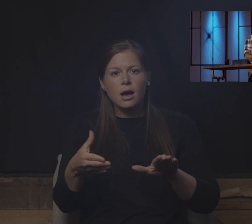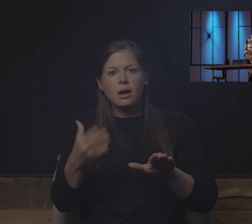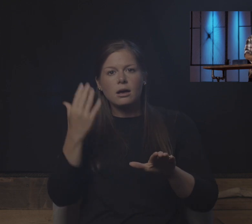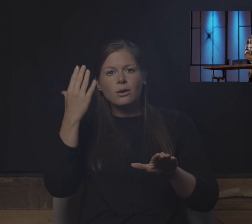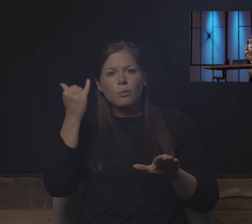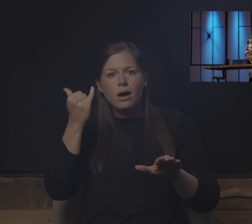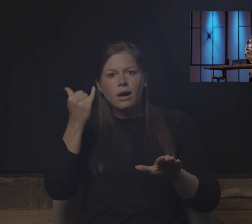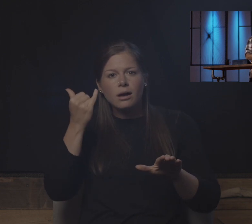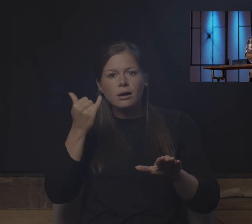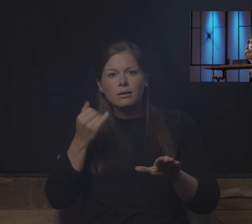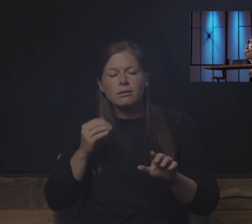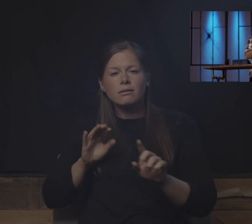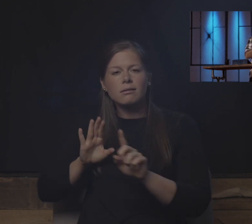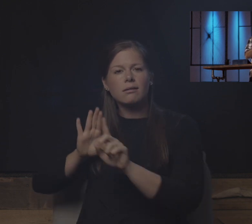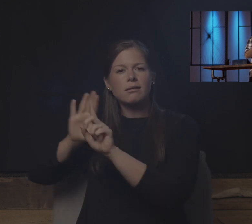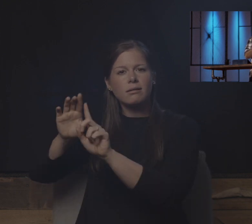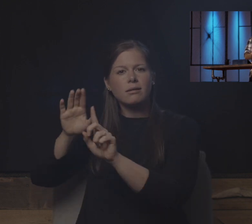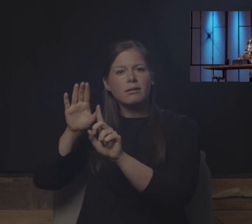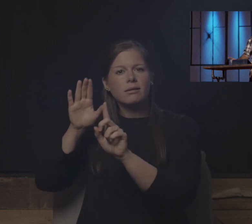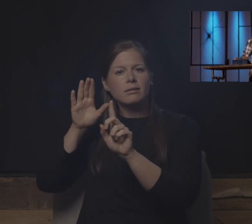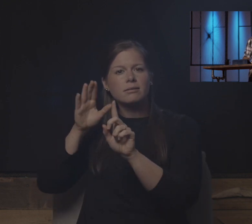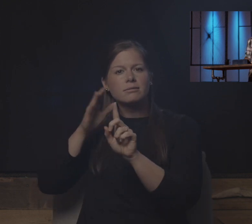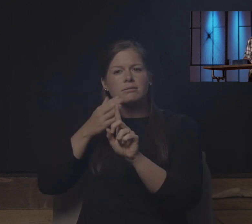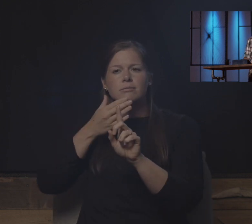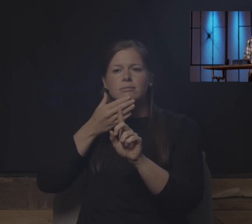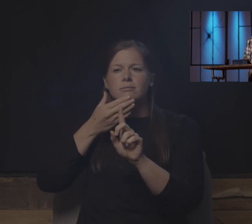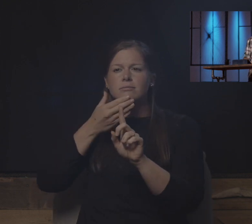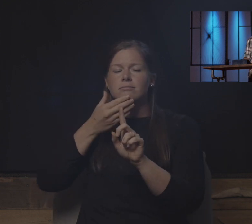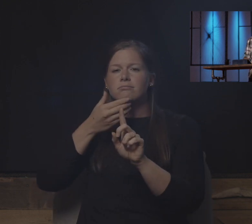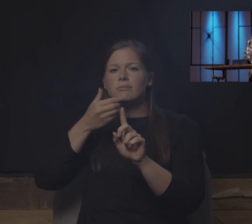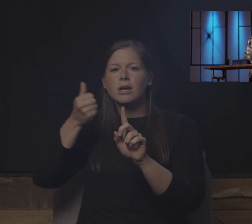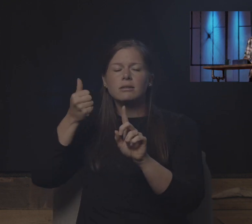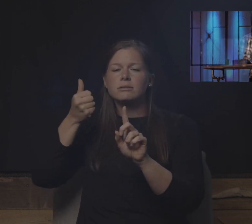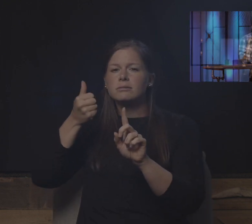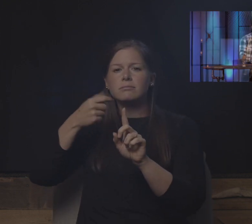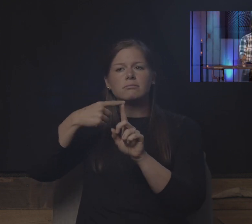for sinners rather than what was best for him.